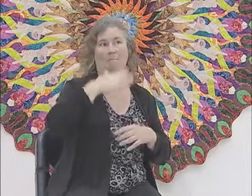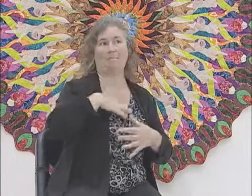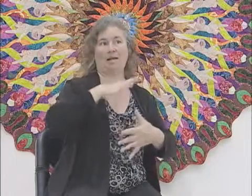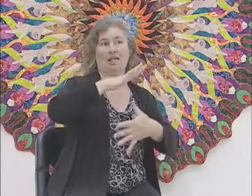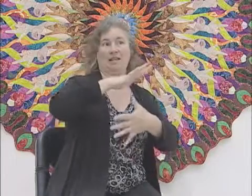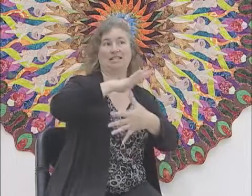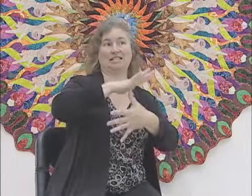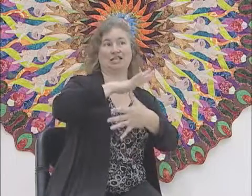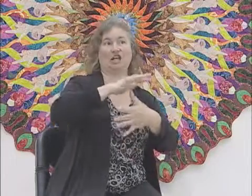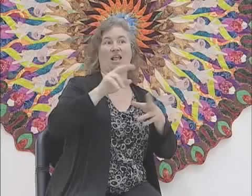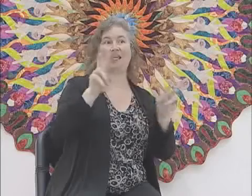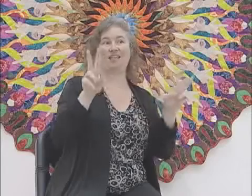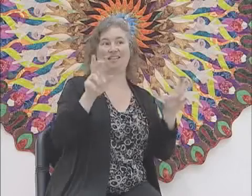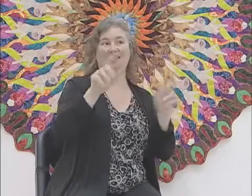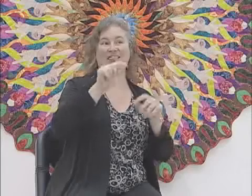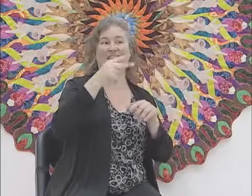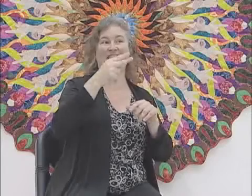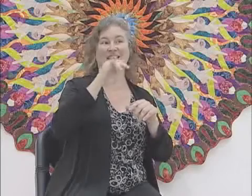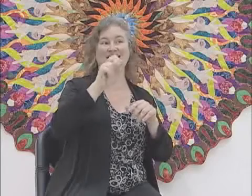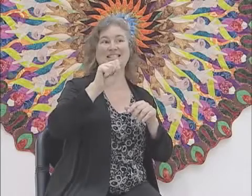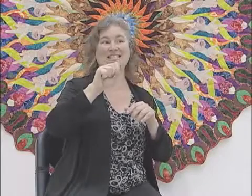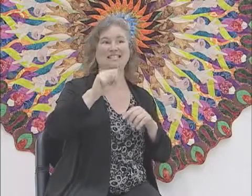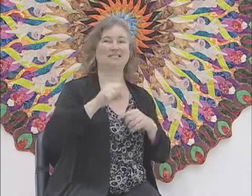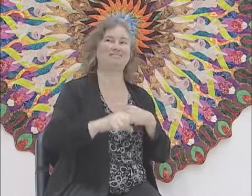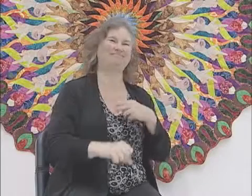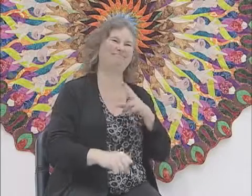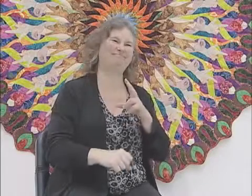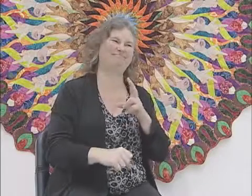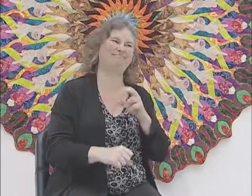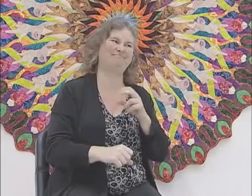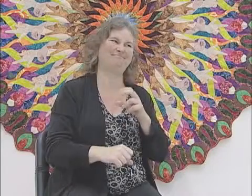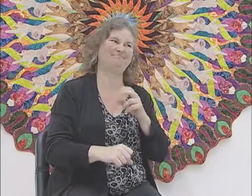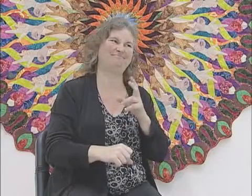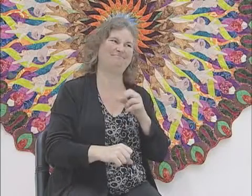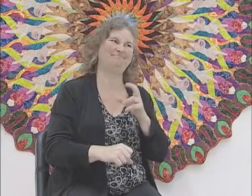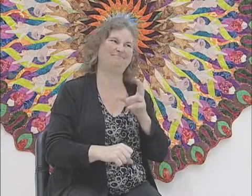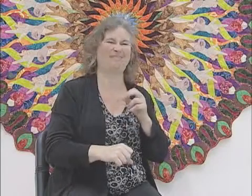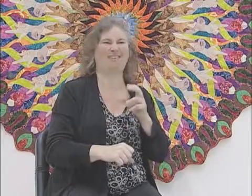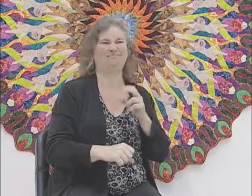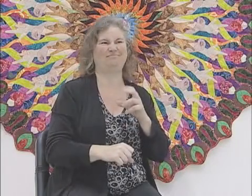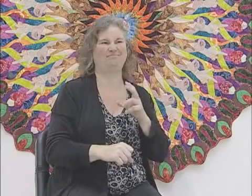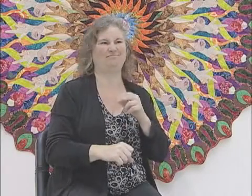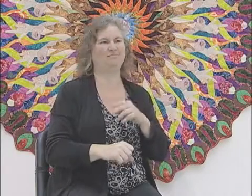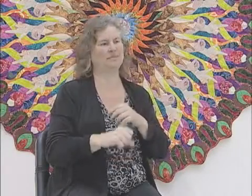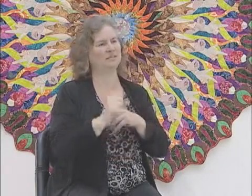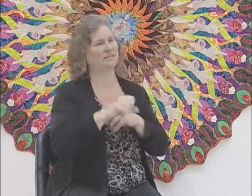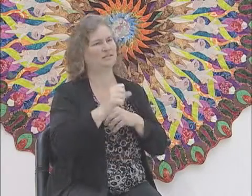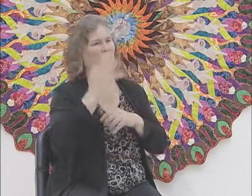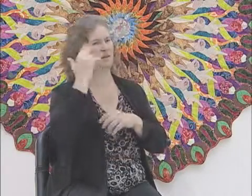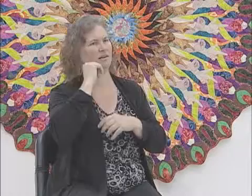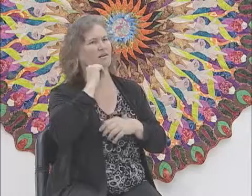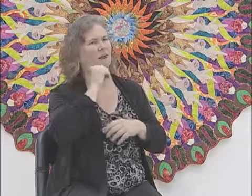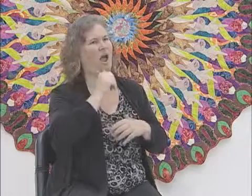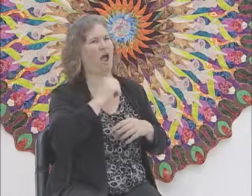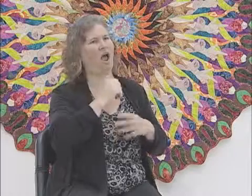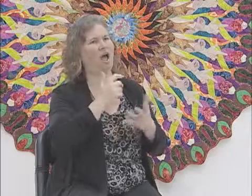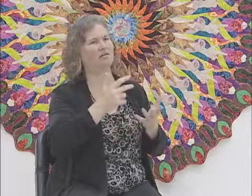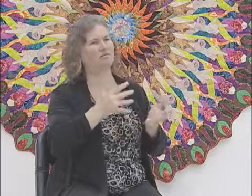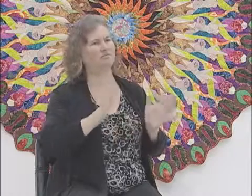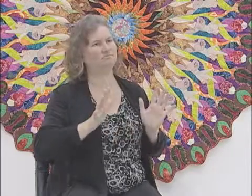quilting? You could do a quilt for your master's thesis." I wasn't very enthusiastic about the idea. And he said, "Come on, why not?"